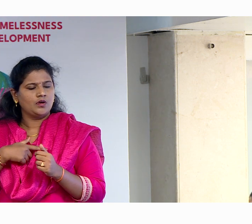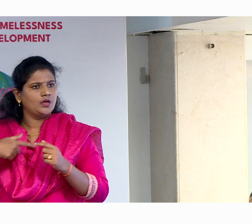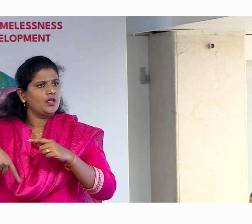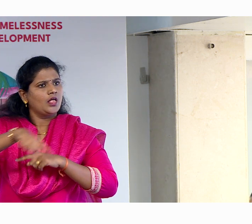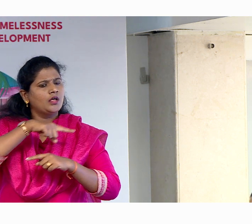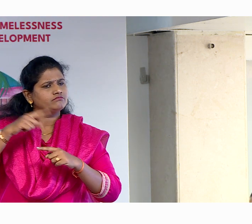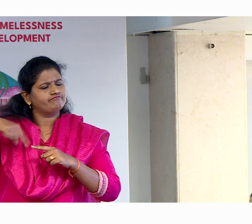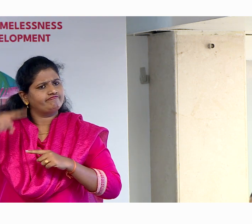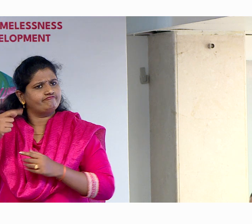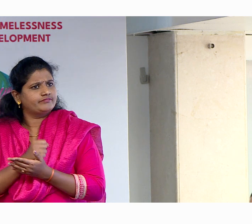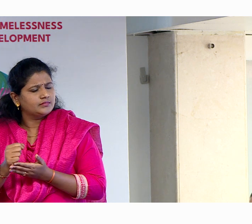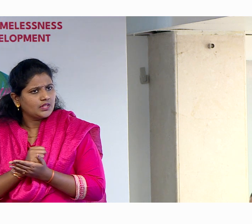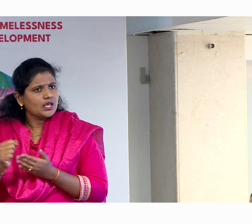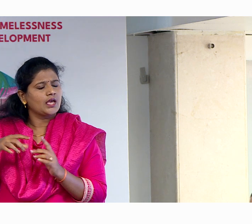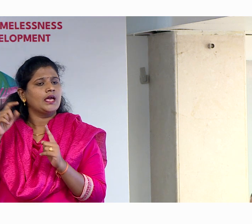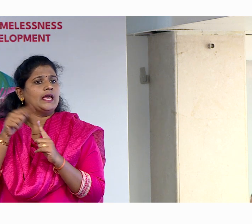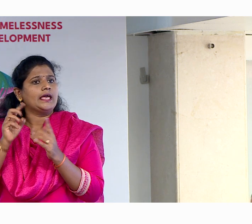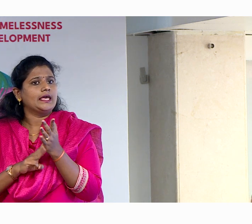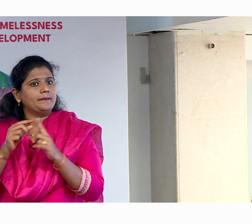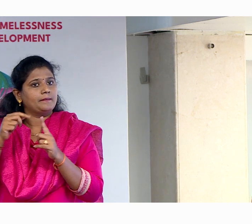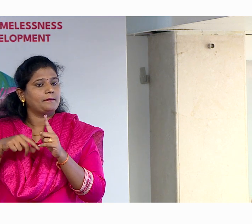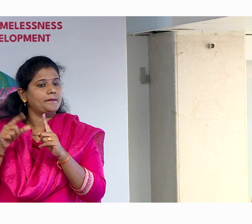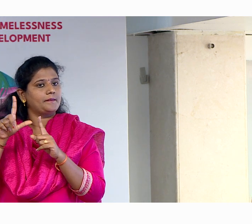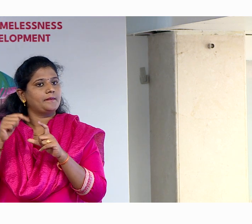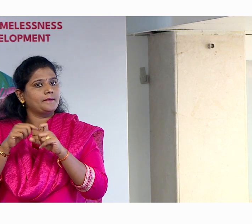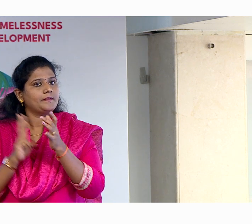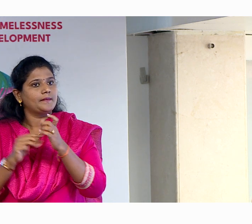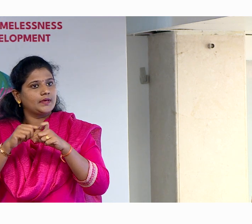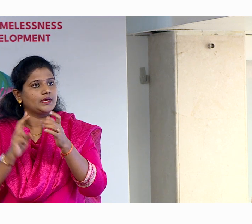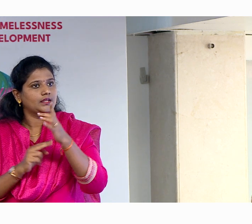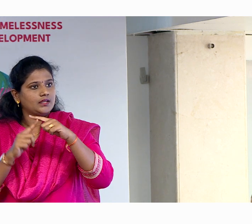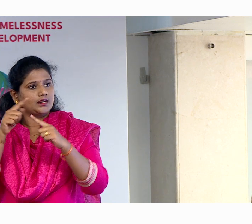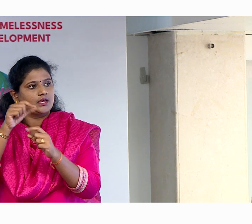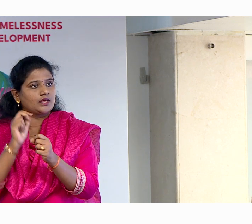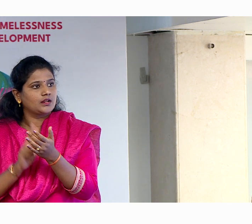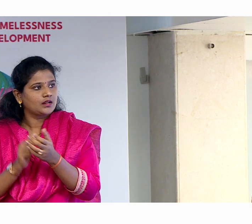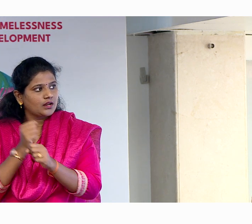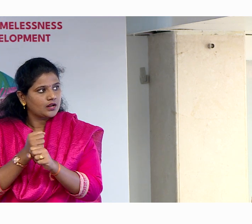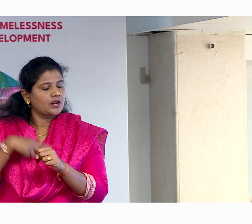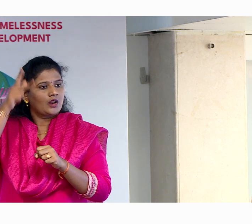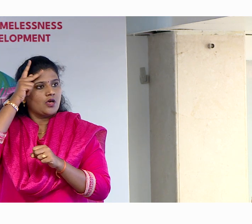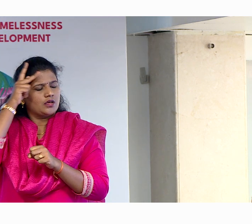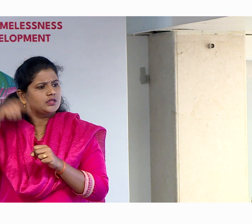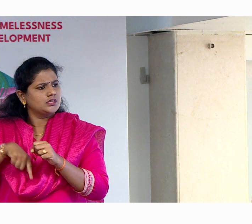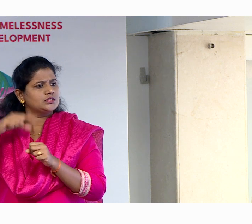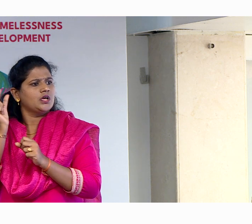of practice, implementing knowledge is about using the right skills too.